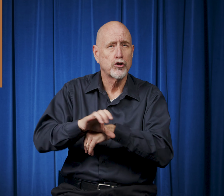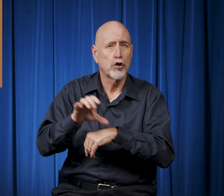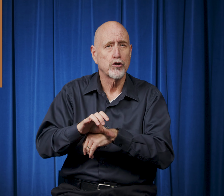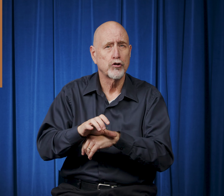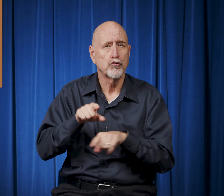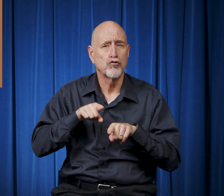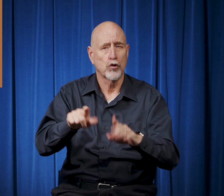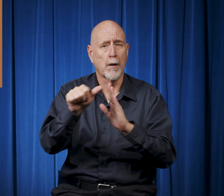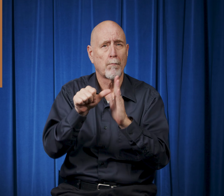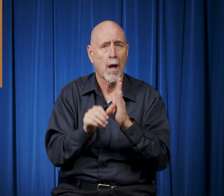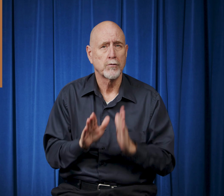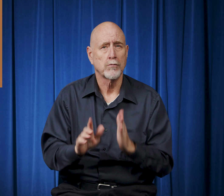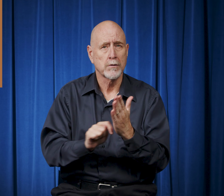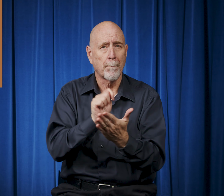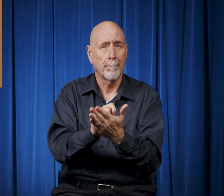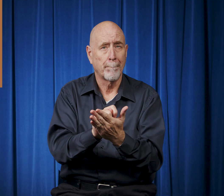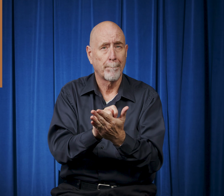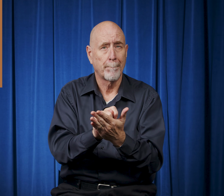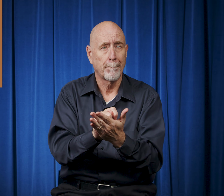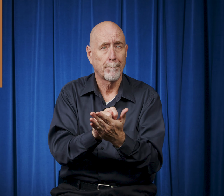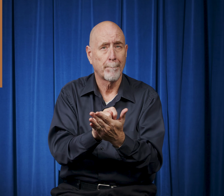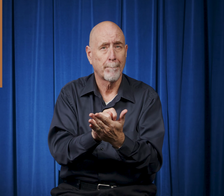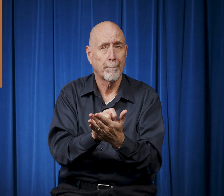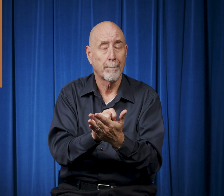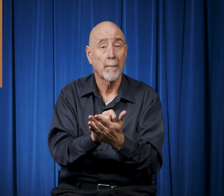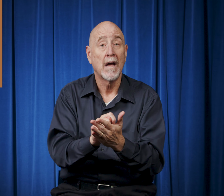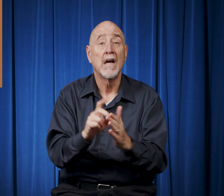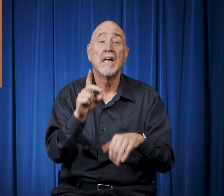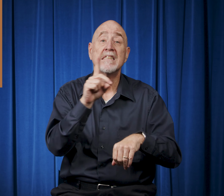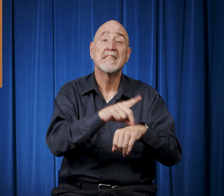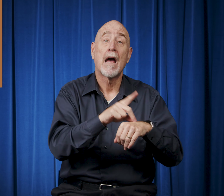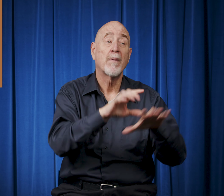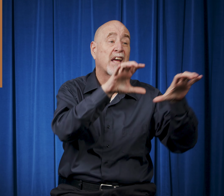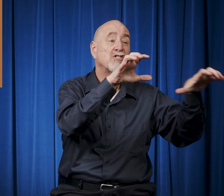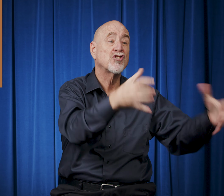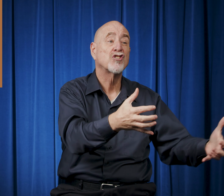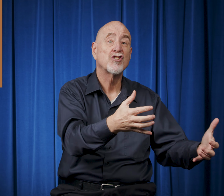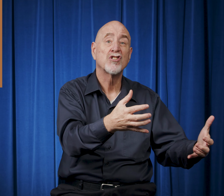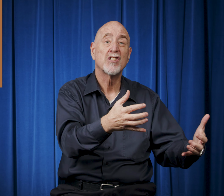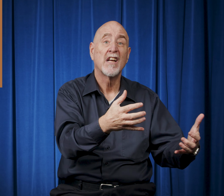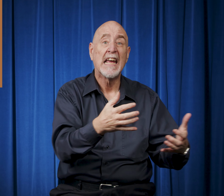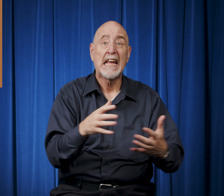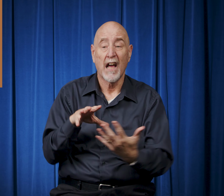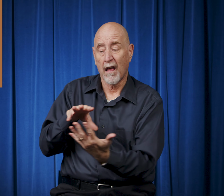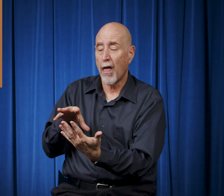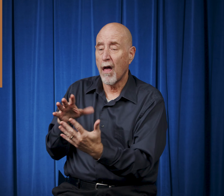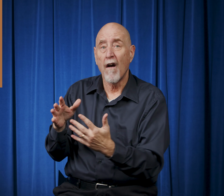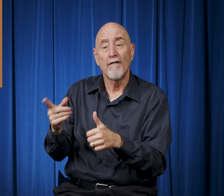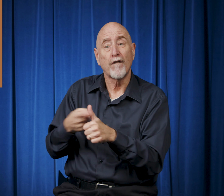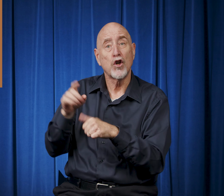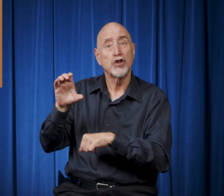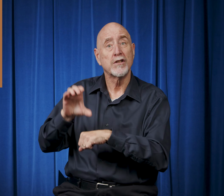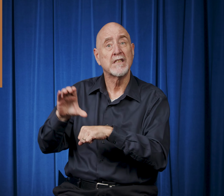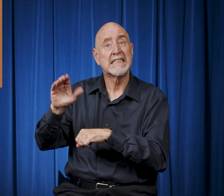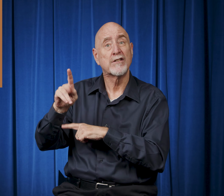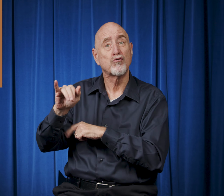apostolic church. While denominationalism is a distorted facsimile of the first century